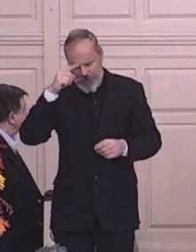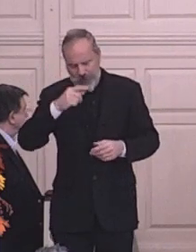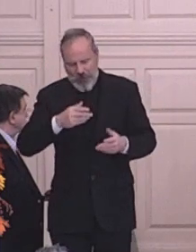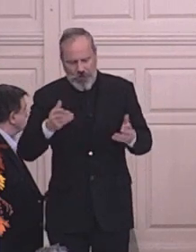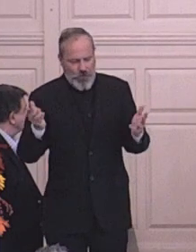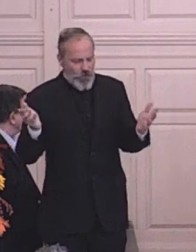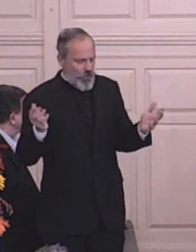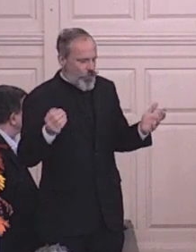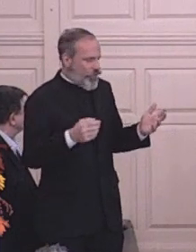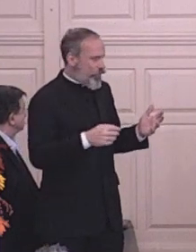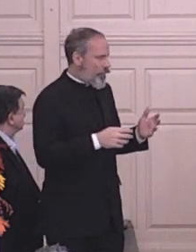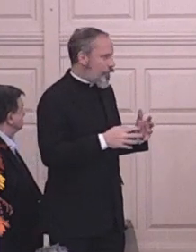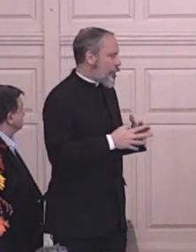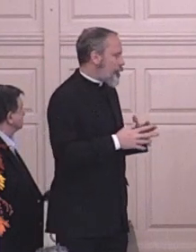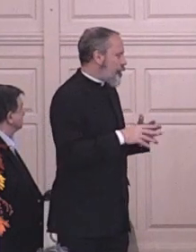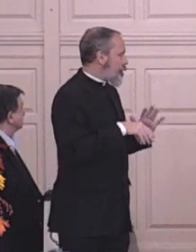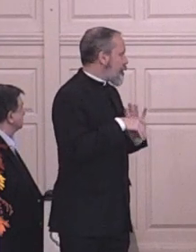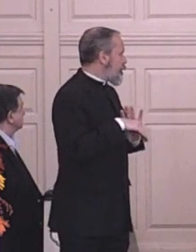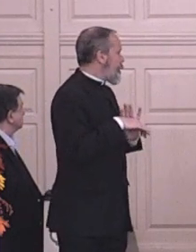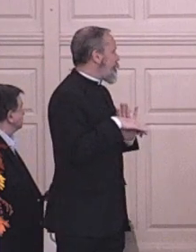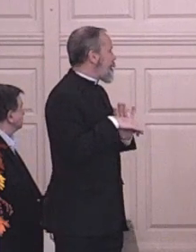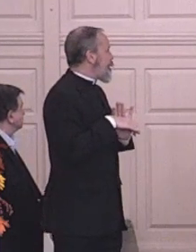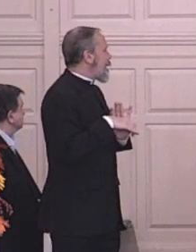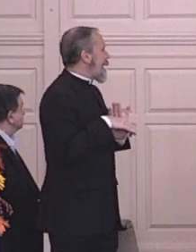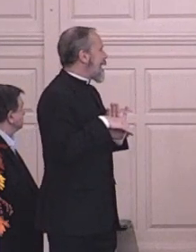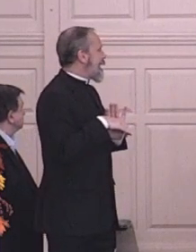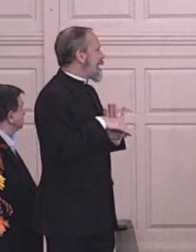given up for you."